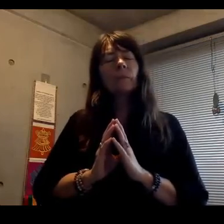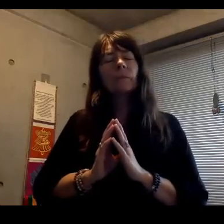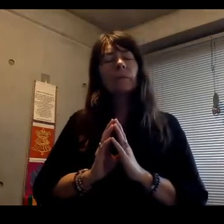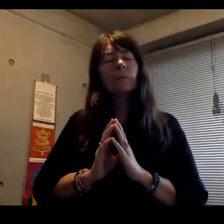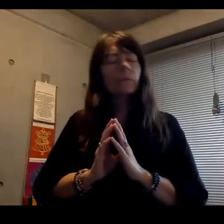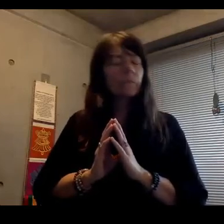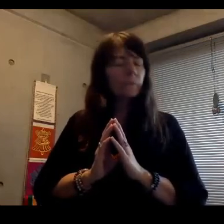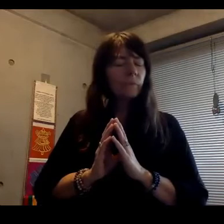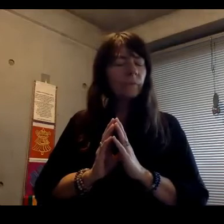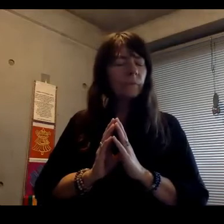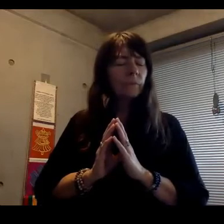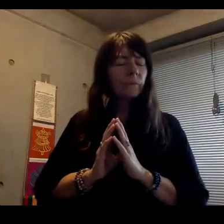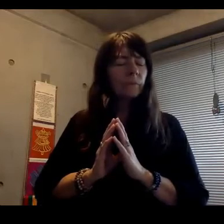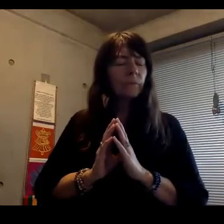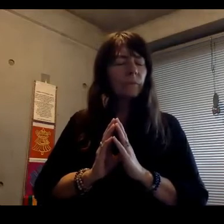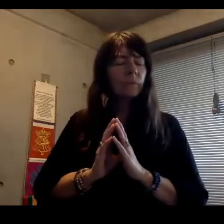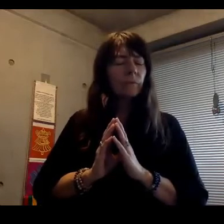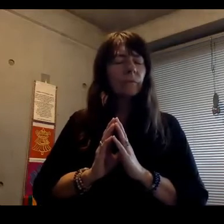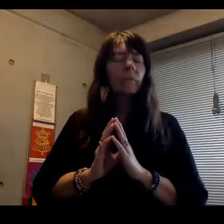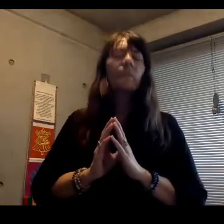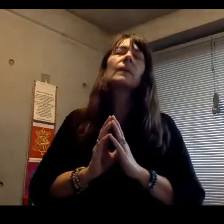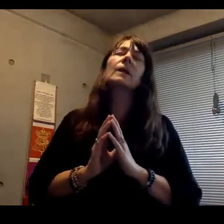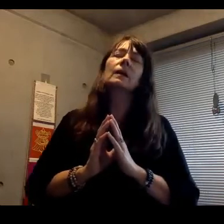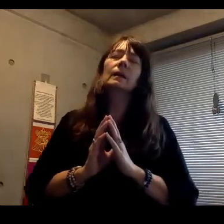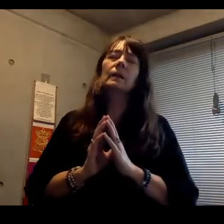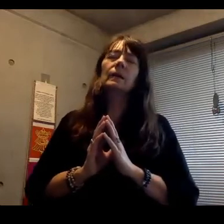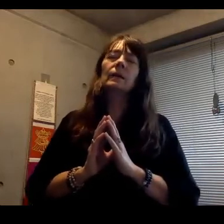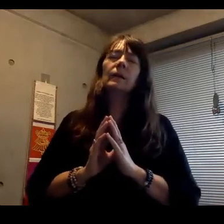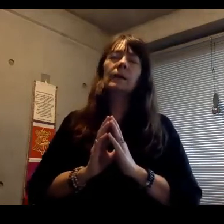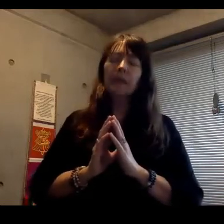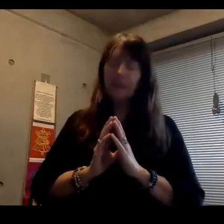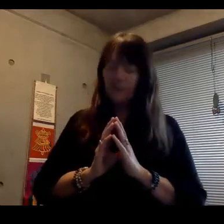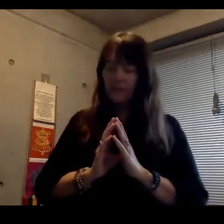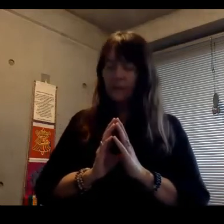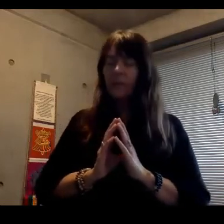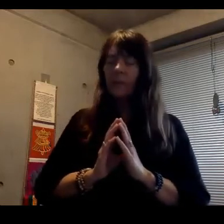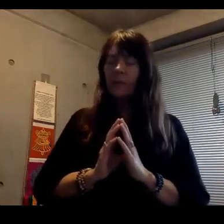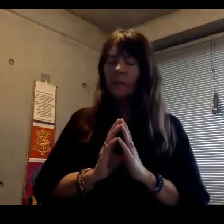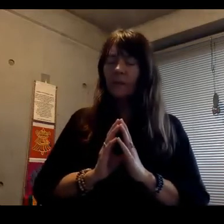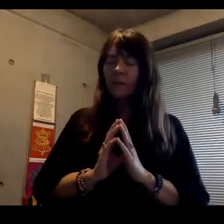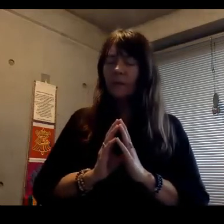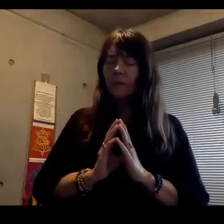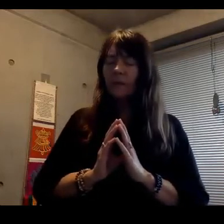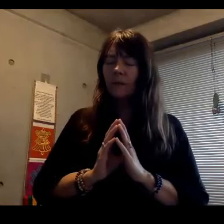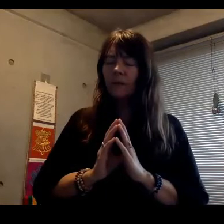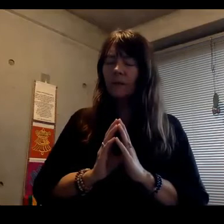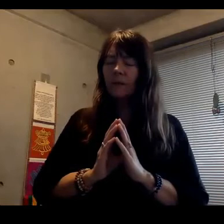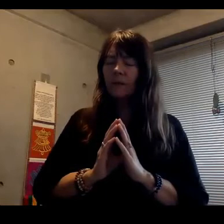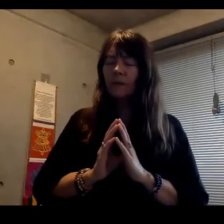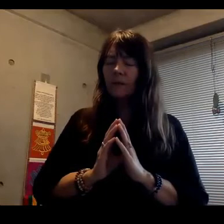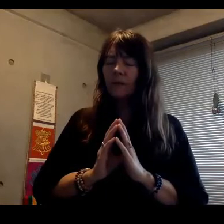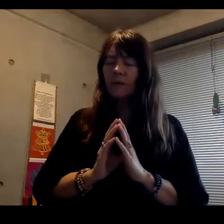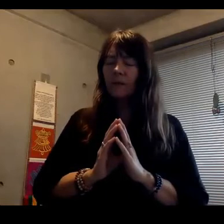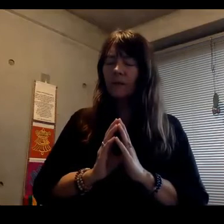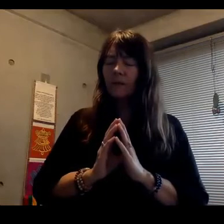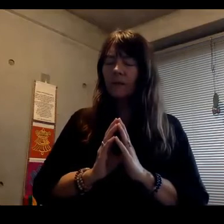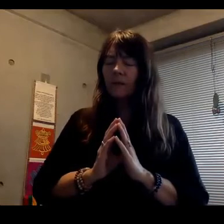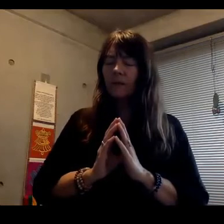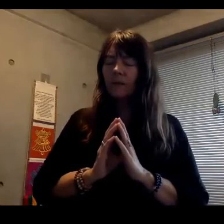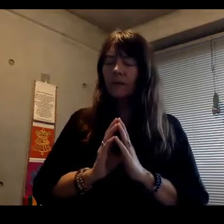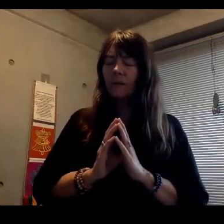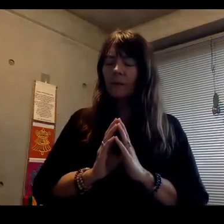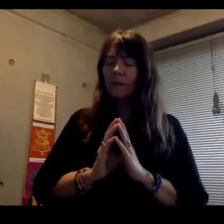stay isolated and not interact with people and Yes. and then make a bunch of